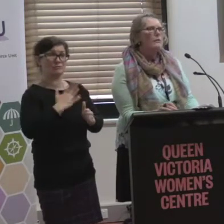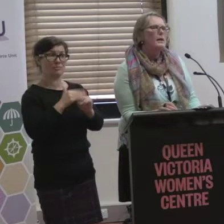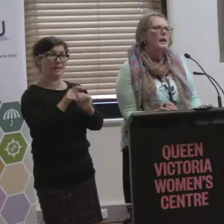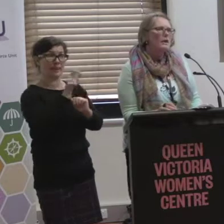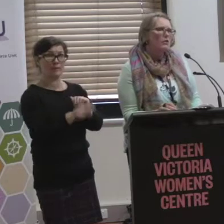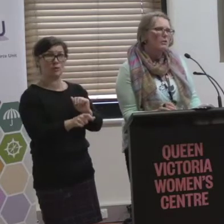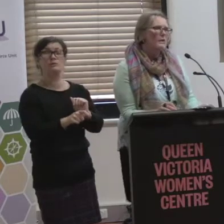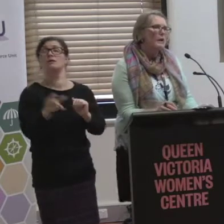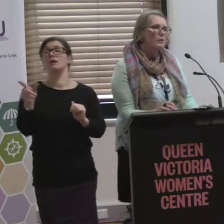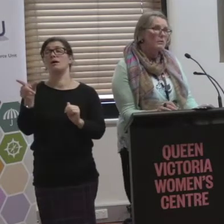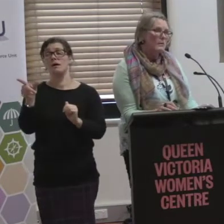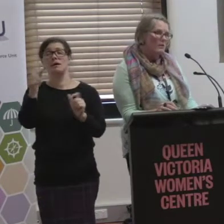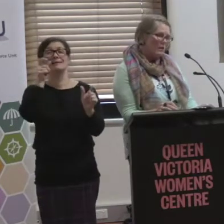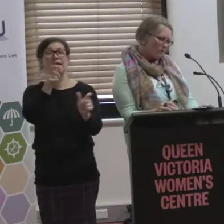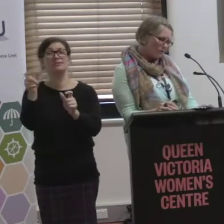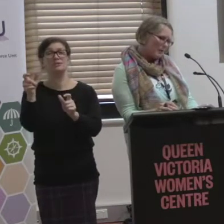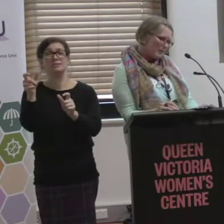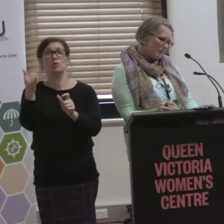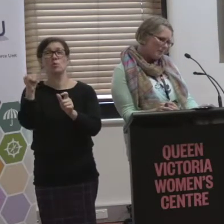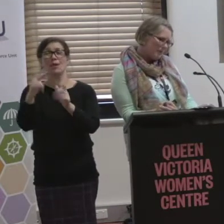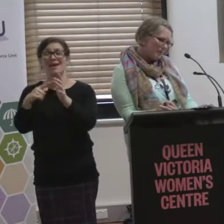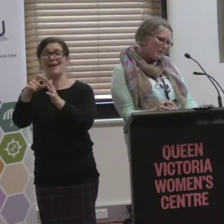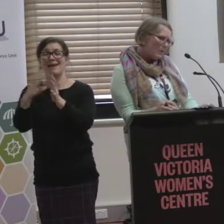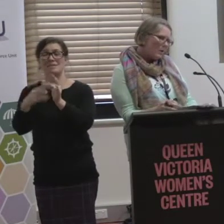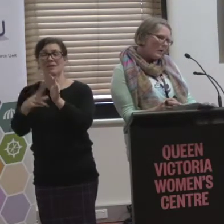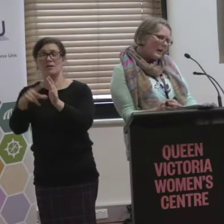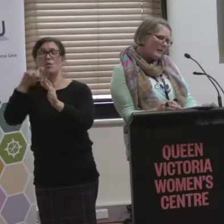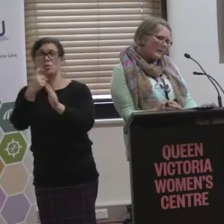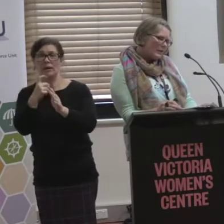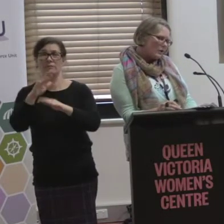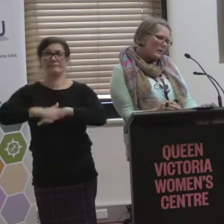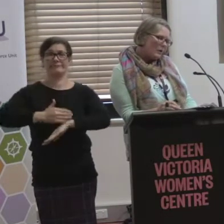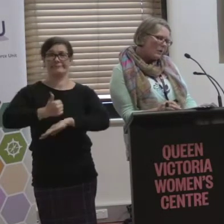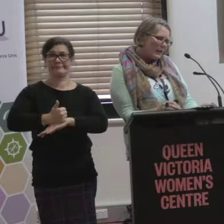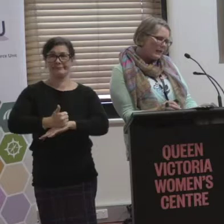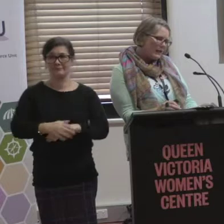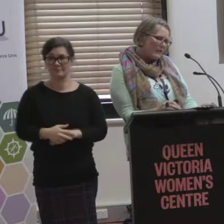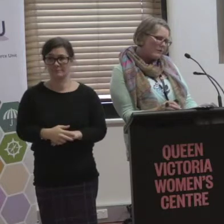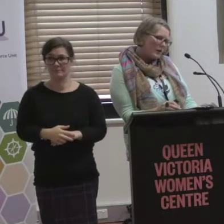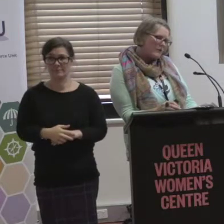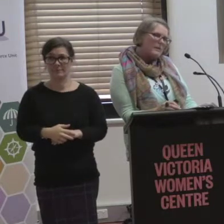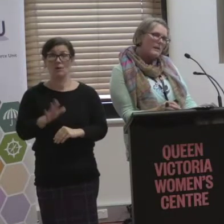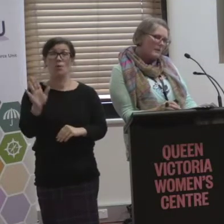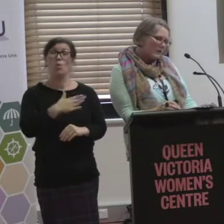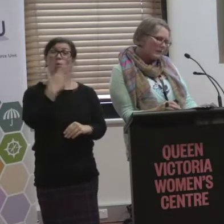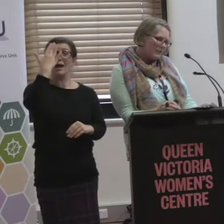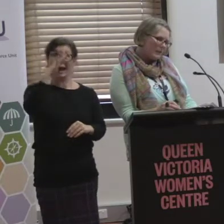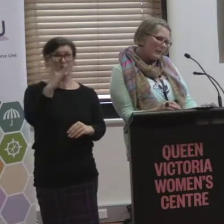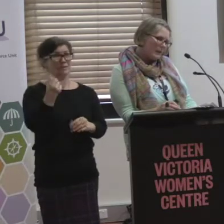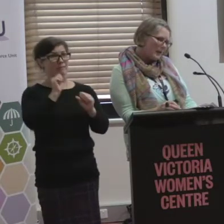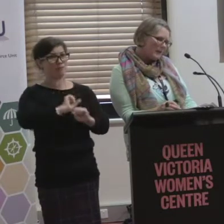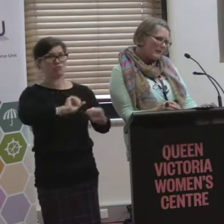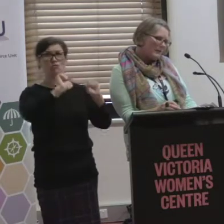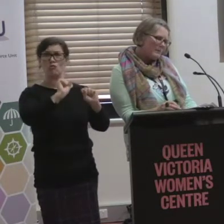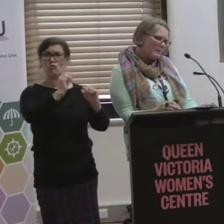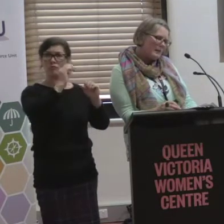then that's where guardianship and or administration will come into play. As I said earlier, all adults have the right to make their own decisions,